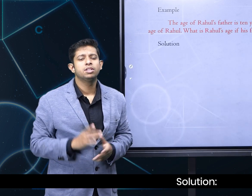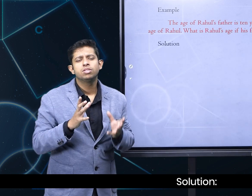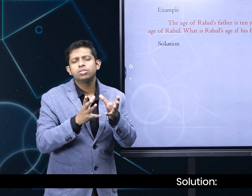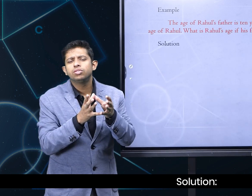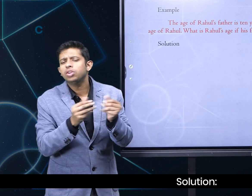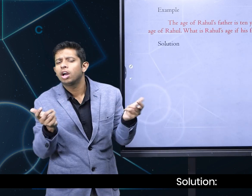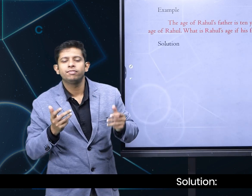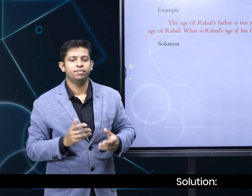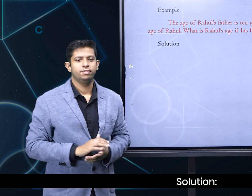Solution.